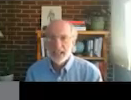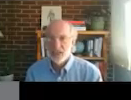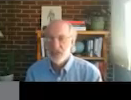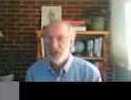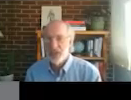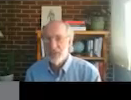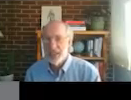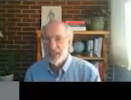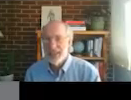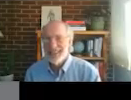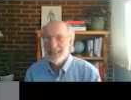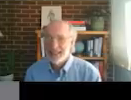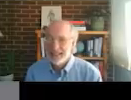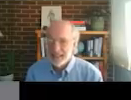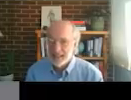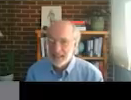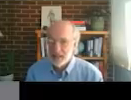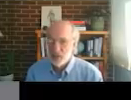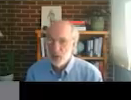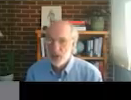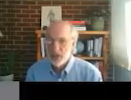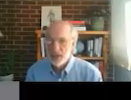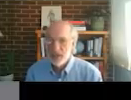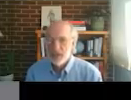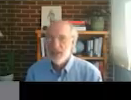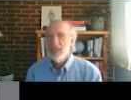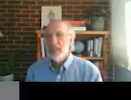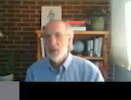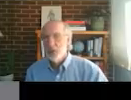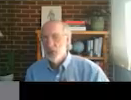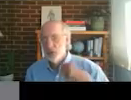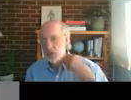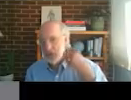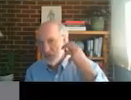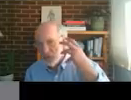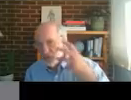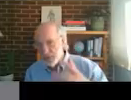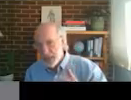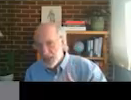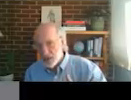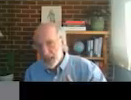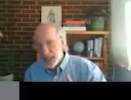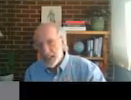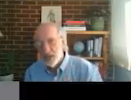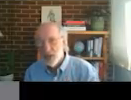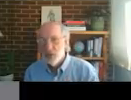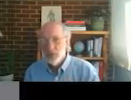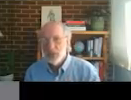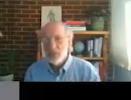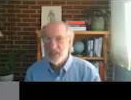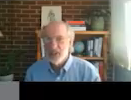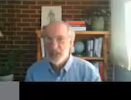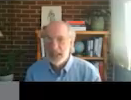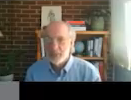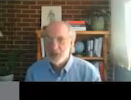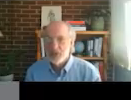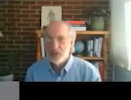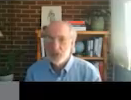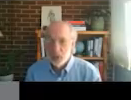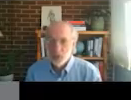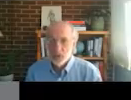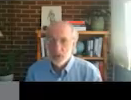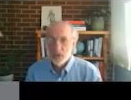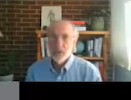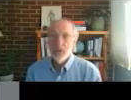cannot ask for something unless that thing is wanted. In order to do the man training, we must either